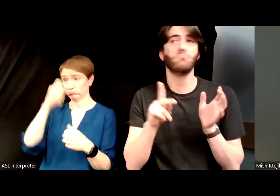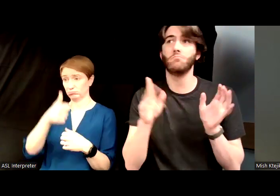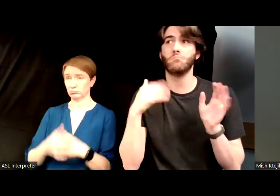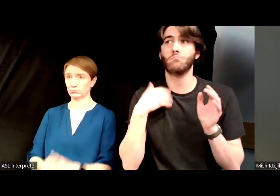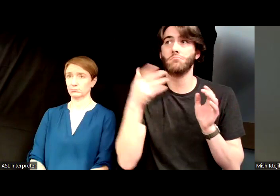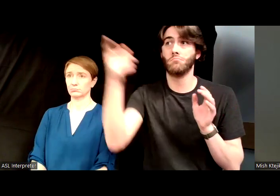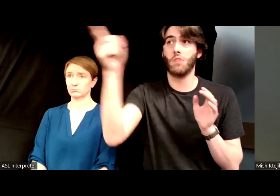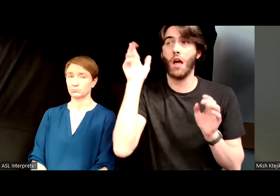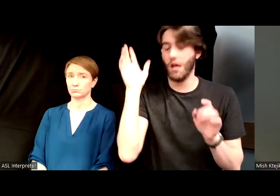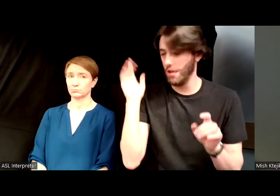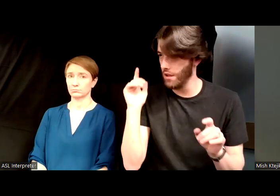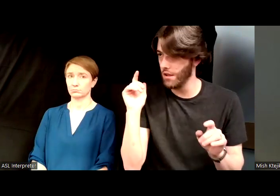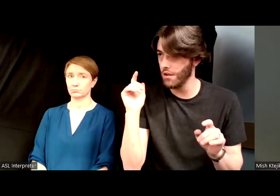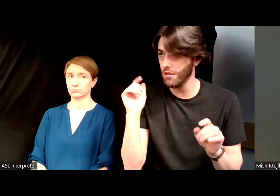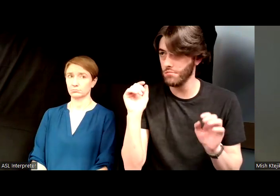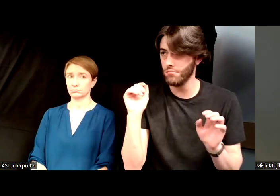And do it.